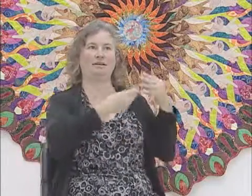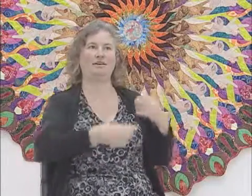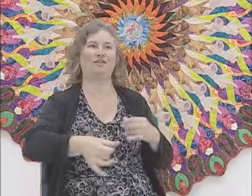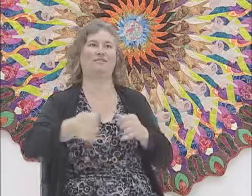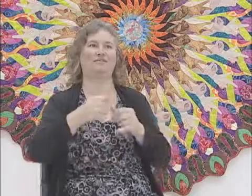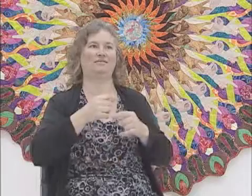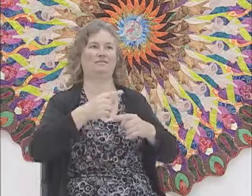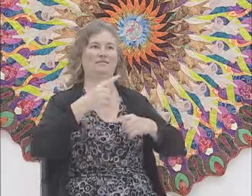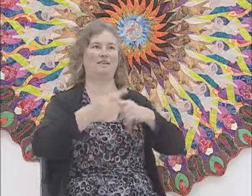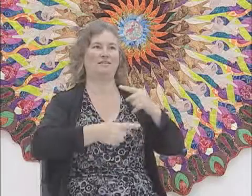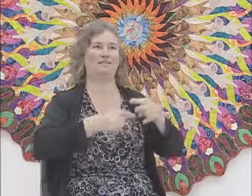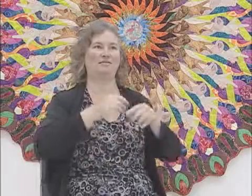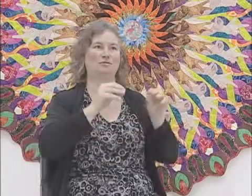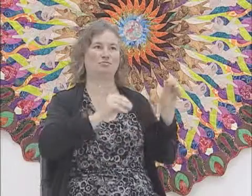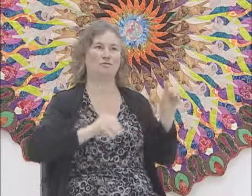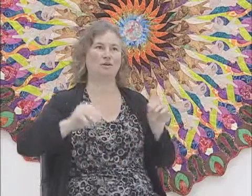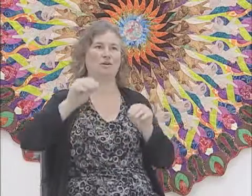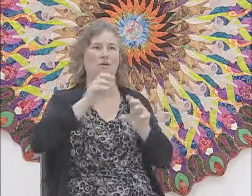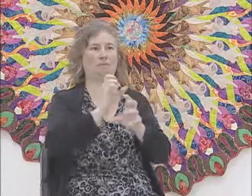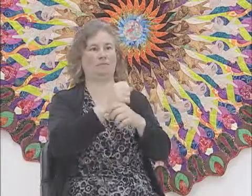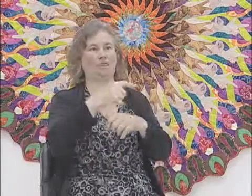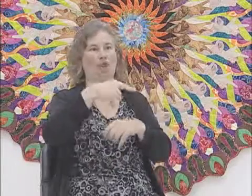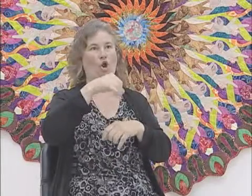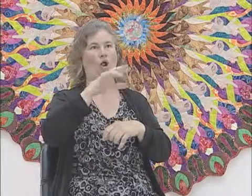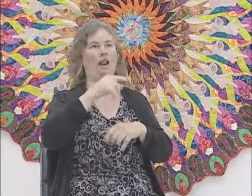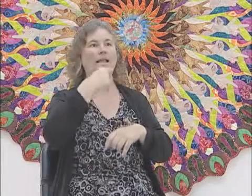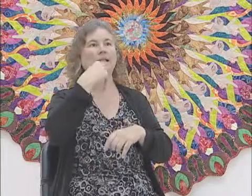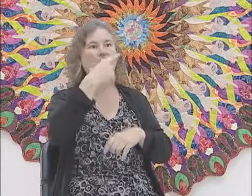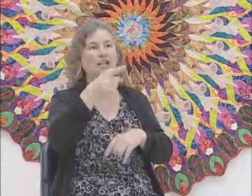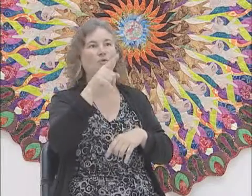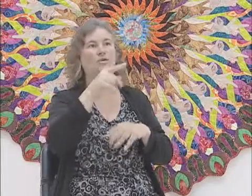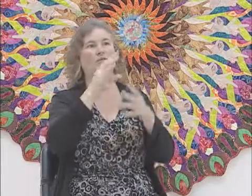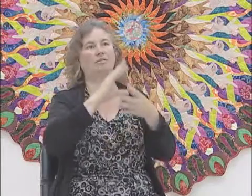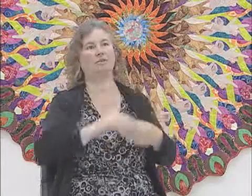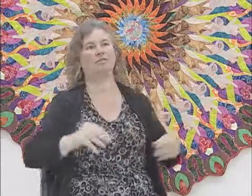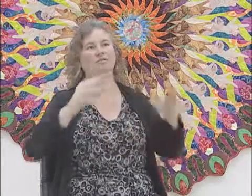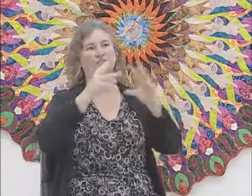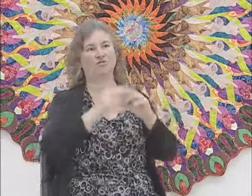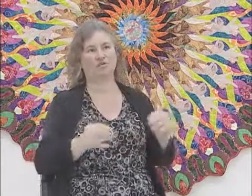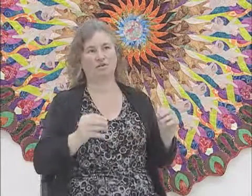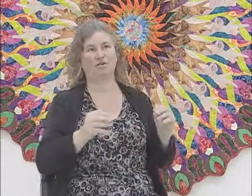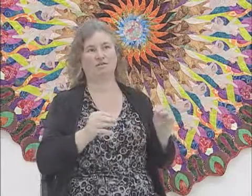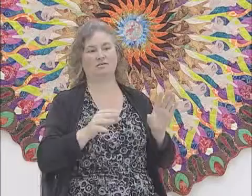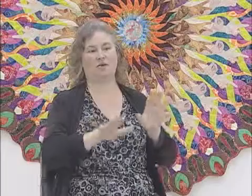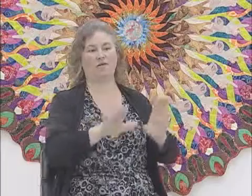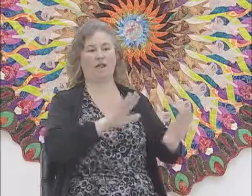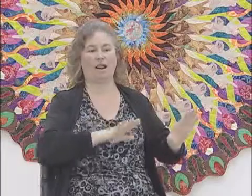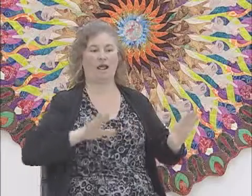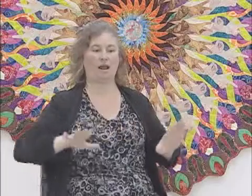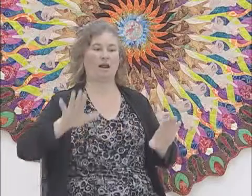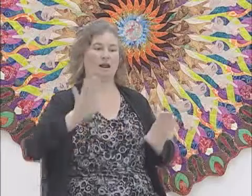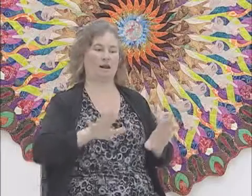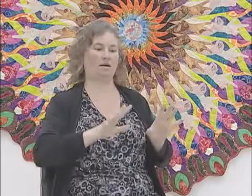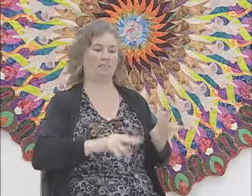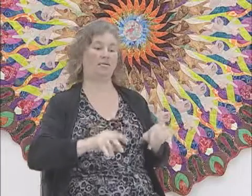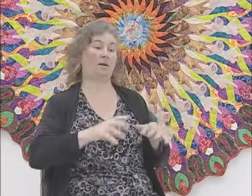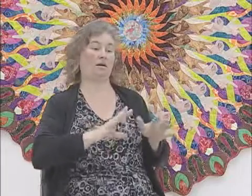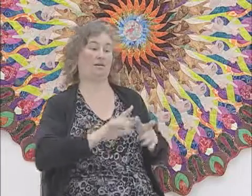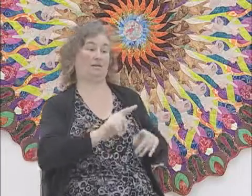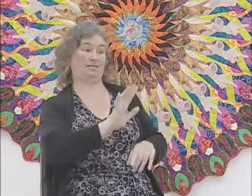and I picked out the ones that I felt would contribute most to the flow of the story. Because the quilt had to tell a story, and I'd pick out which ones